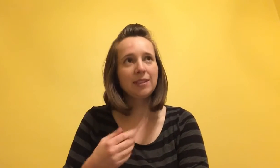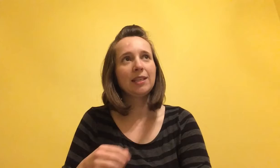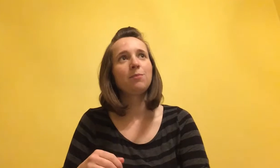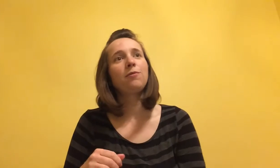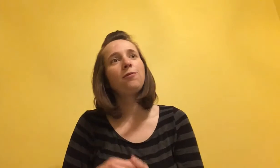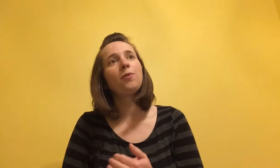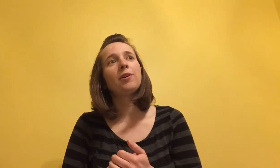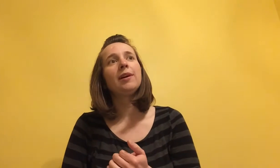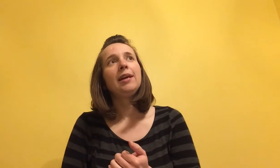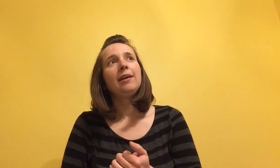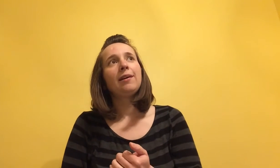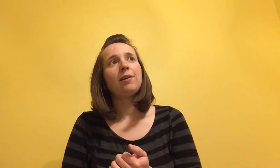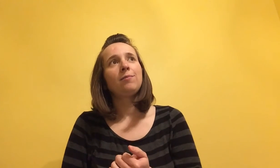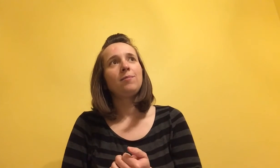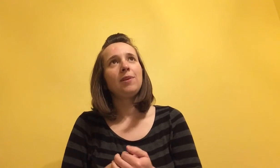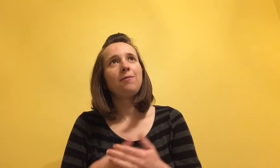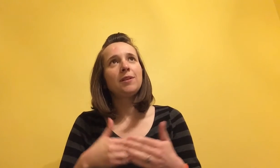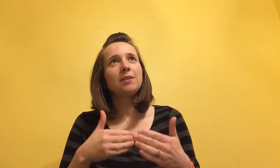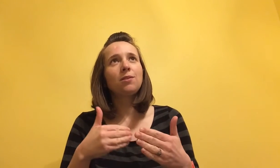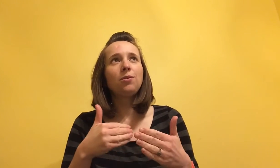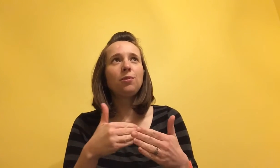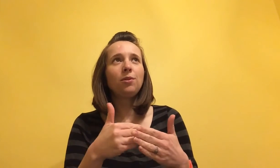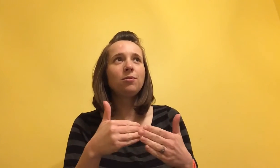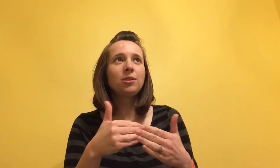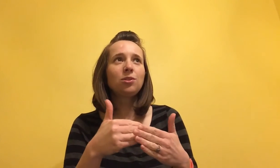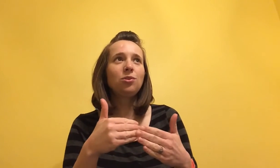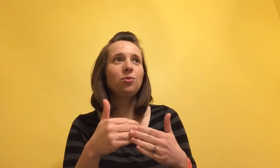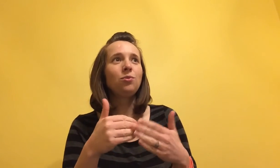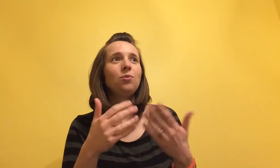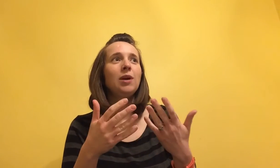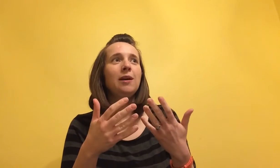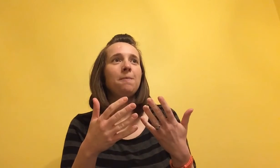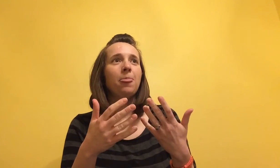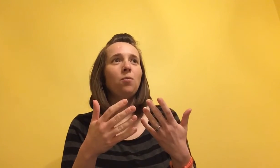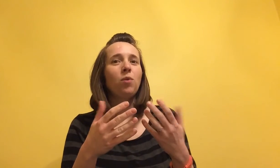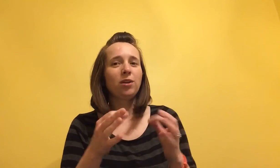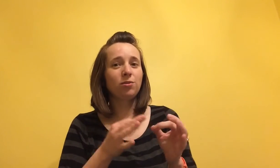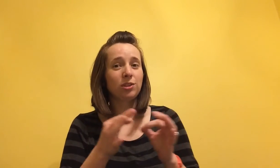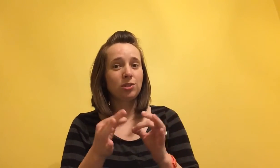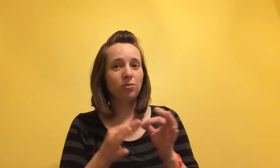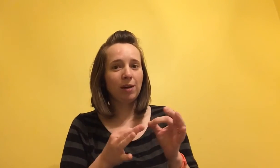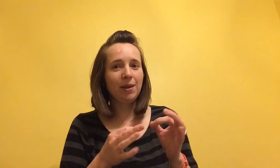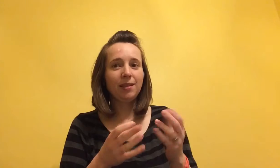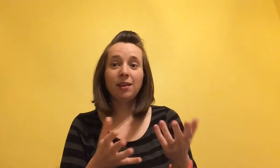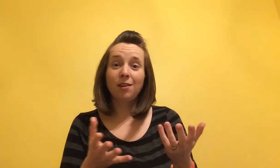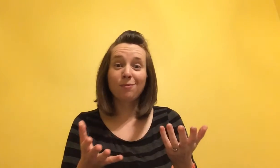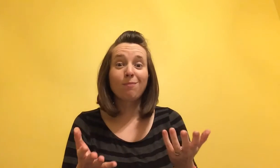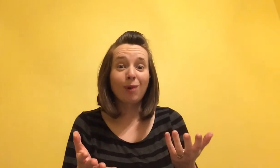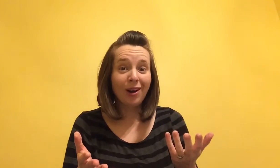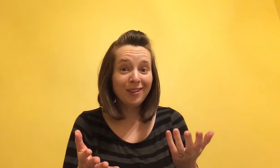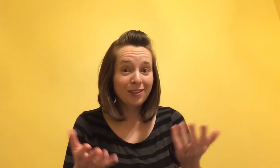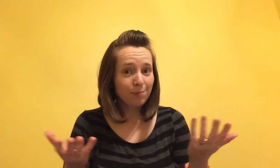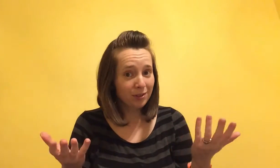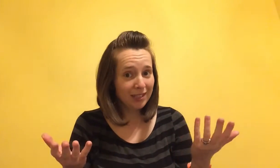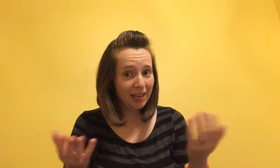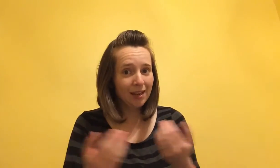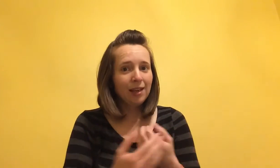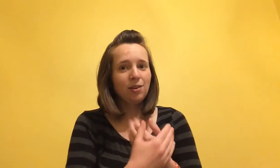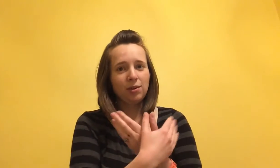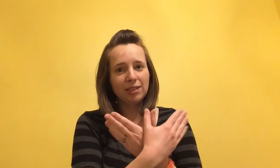emphasized before, if it's close to what you're describing, like a moth per se, you can